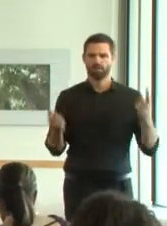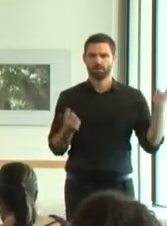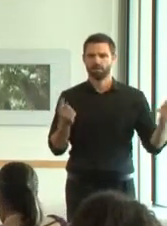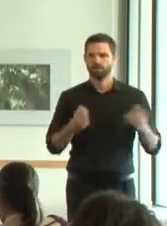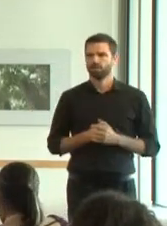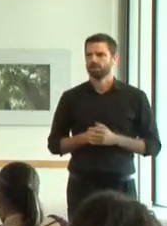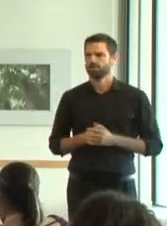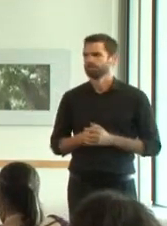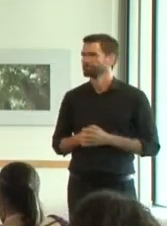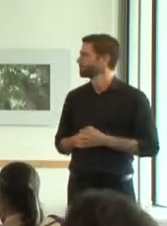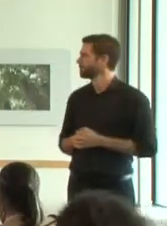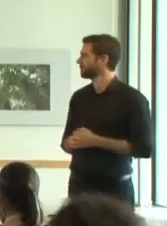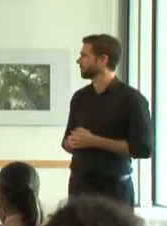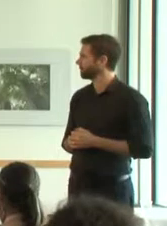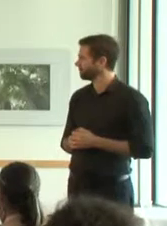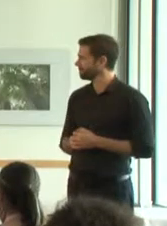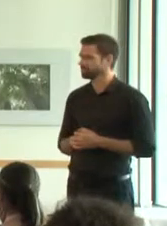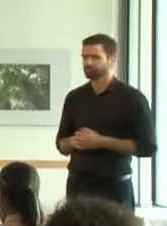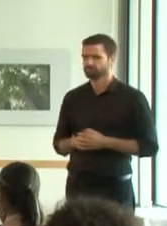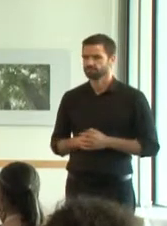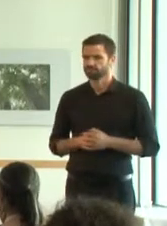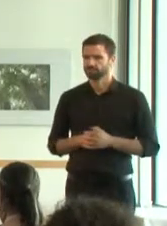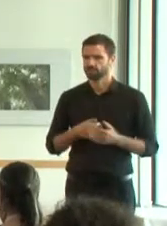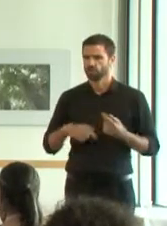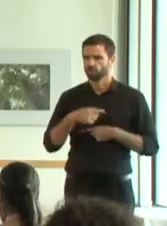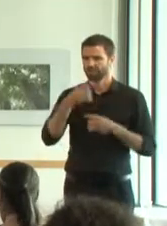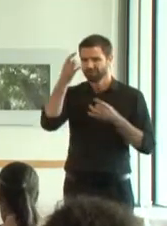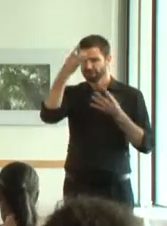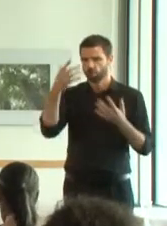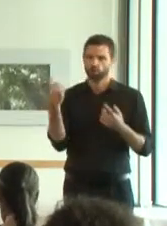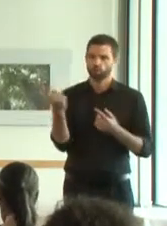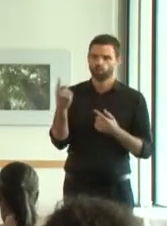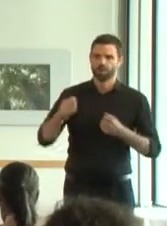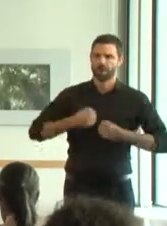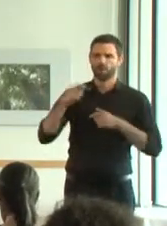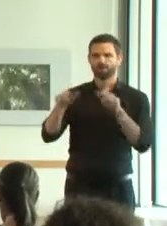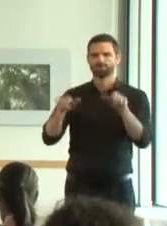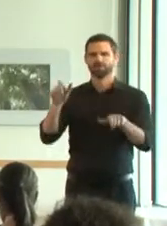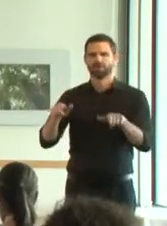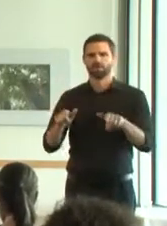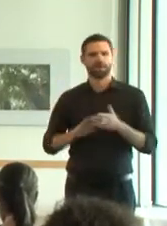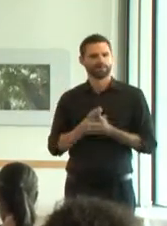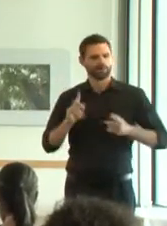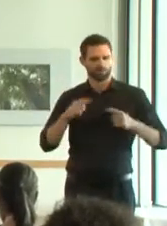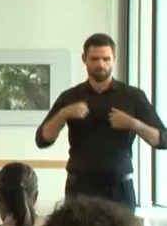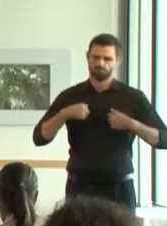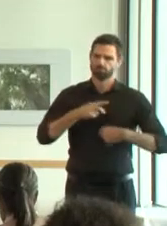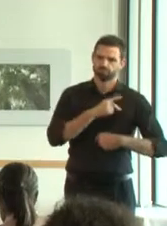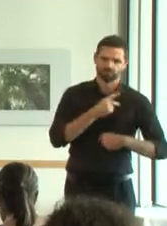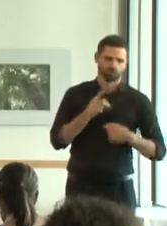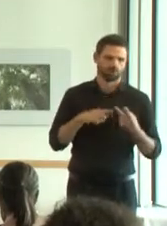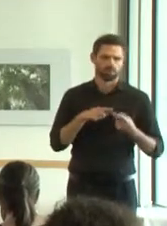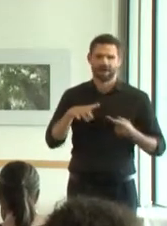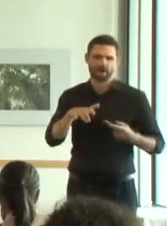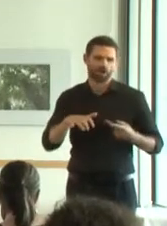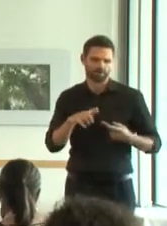Have we lost sight of who our customers are? And by that, what I mean is that we as professionals, archivists, librarians, curators,